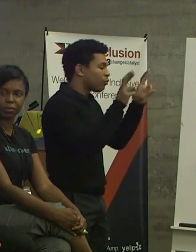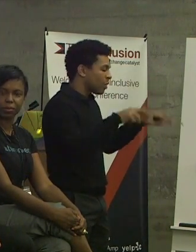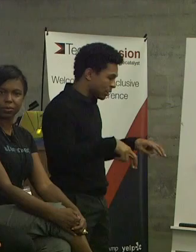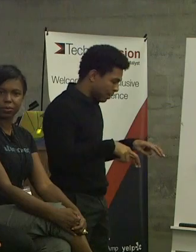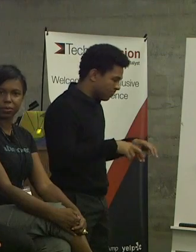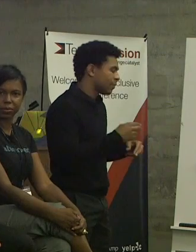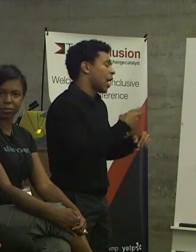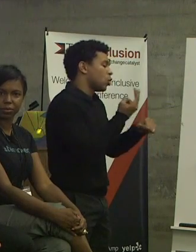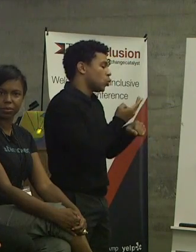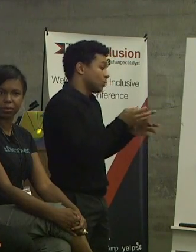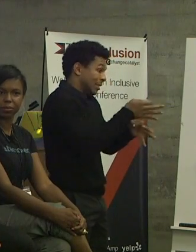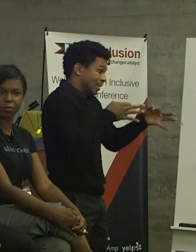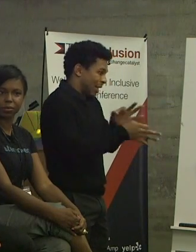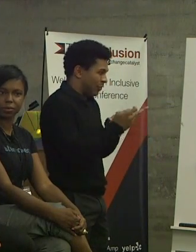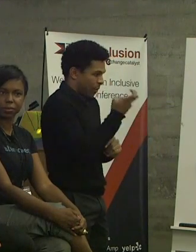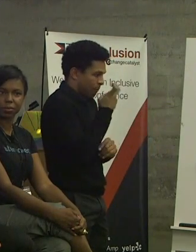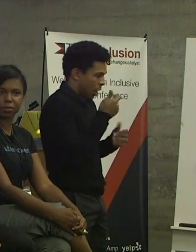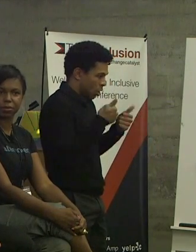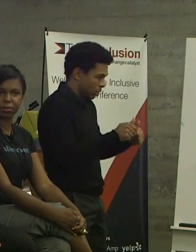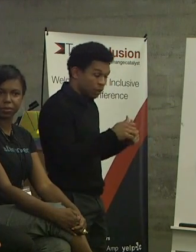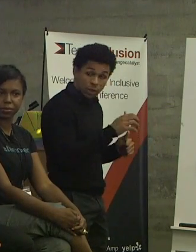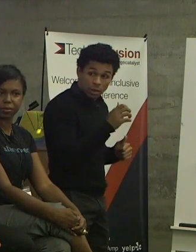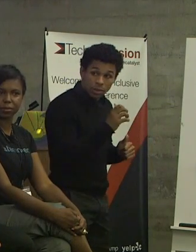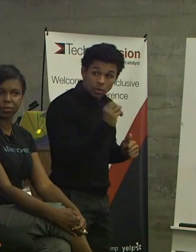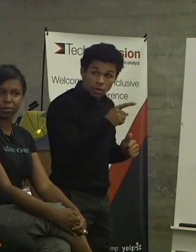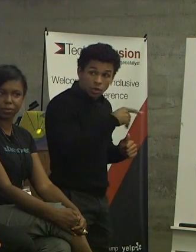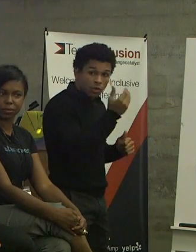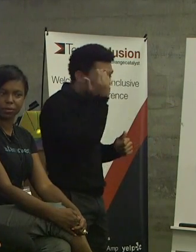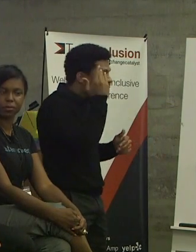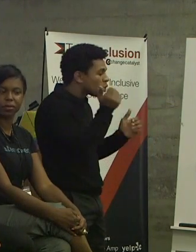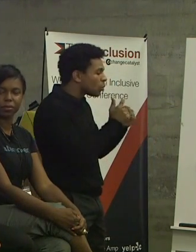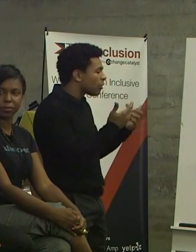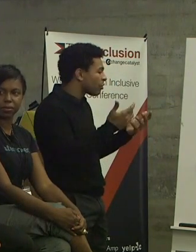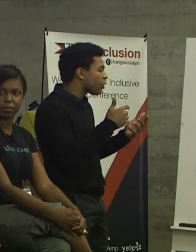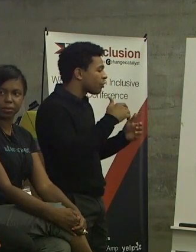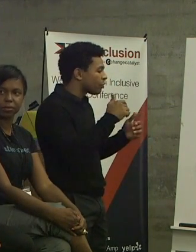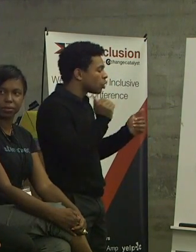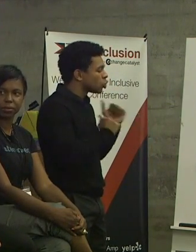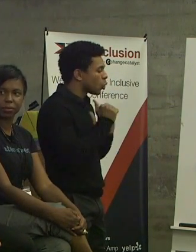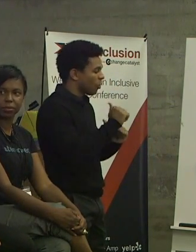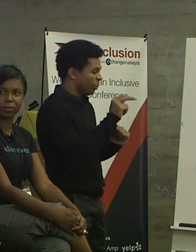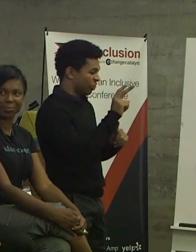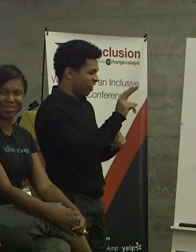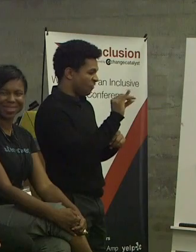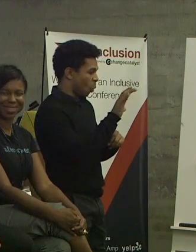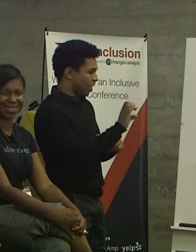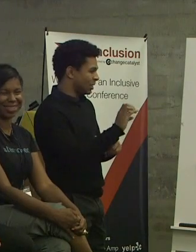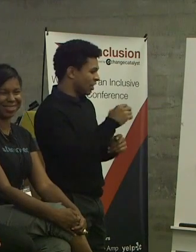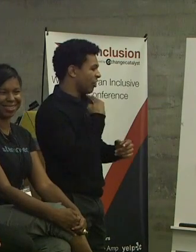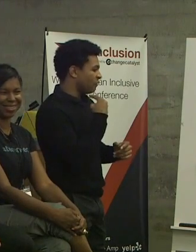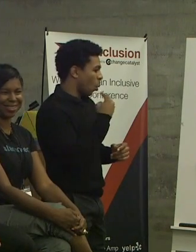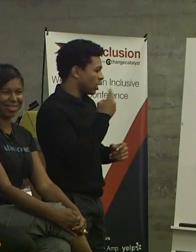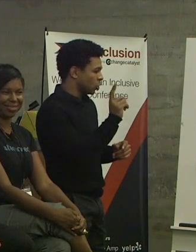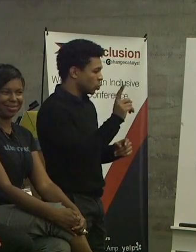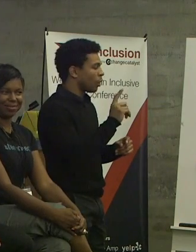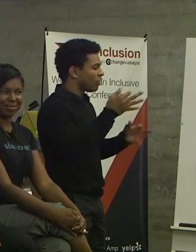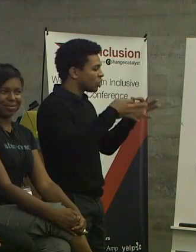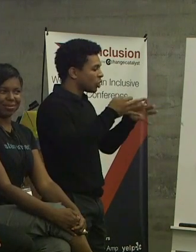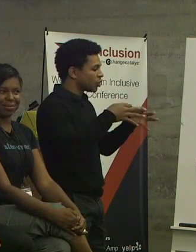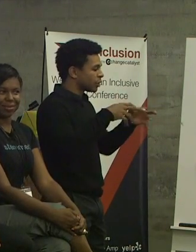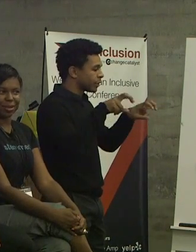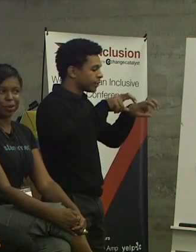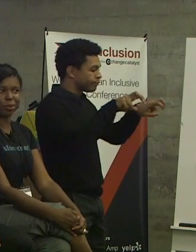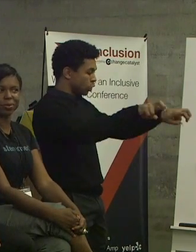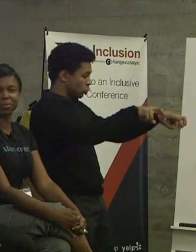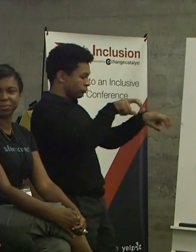audition instead. So you guys are very familiar with the TV show The Voice, I'm guessing, where the judges pick